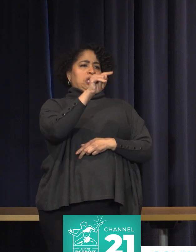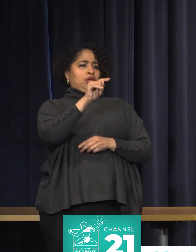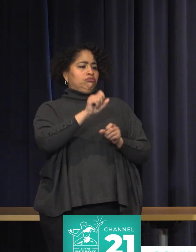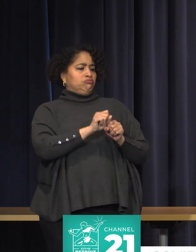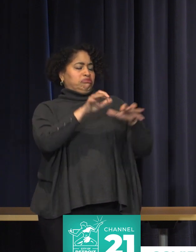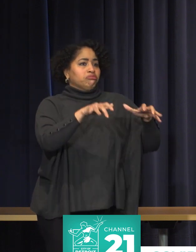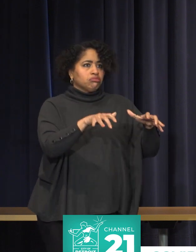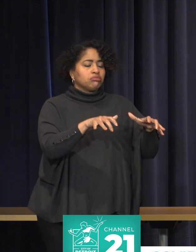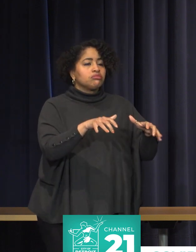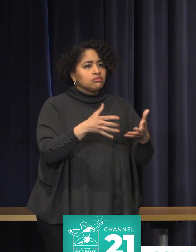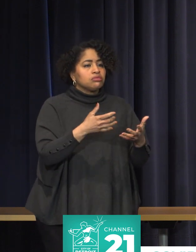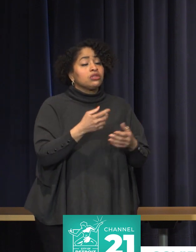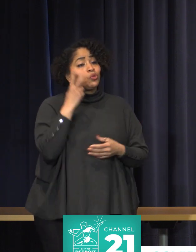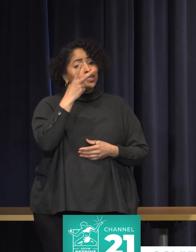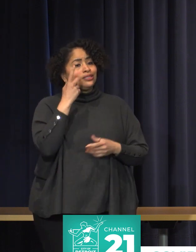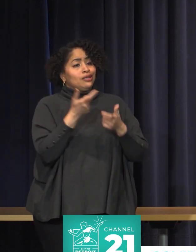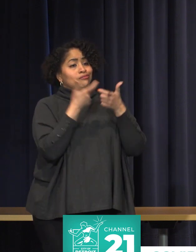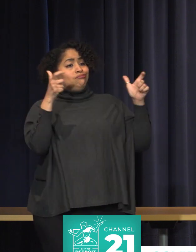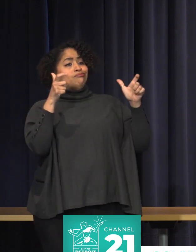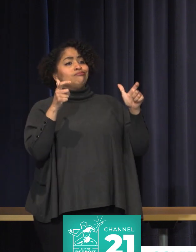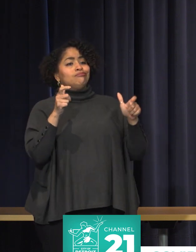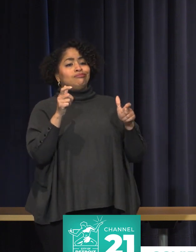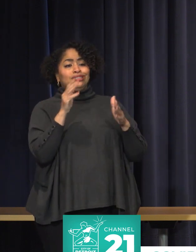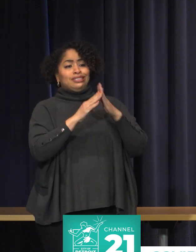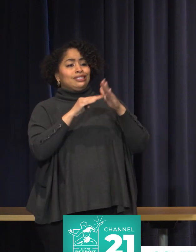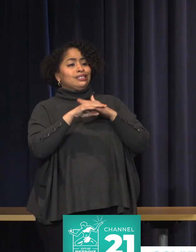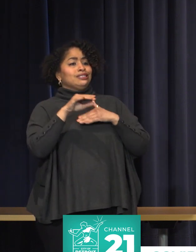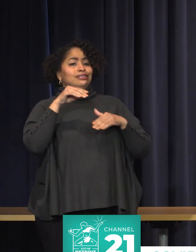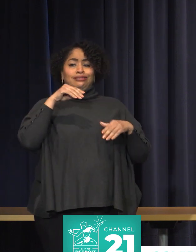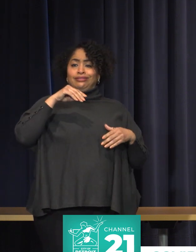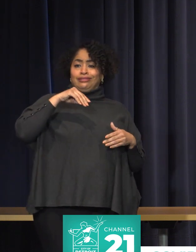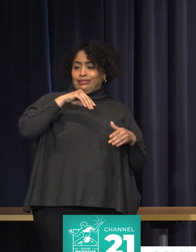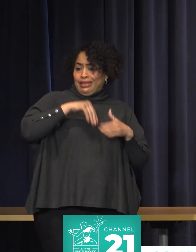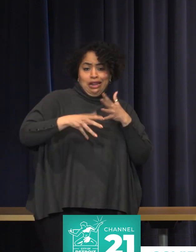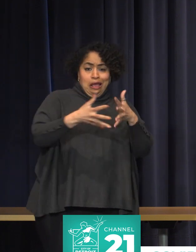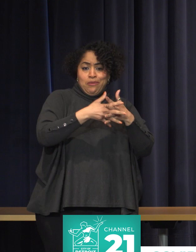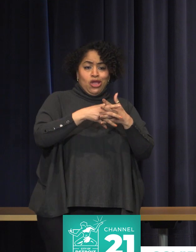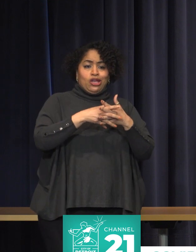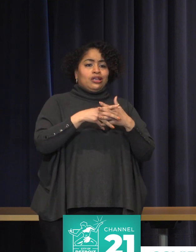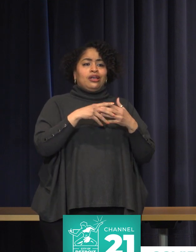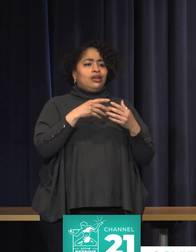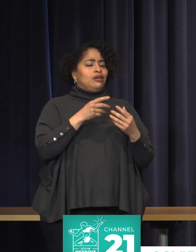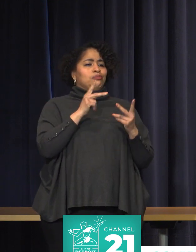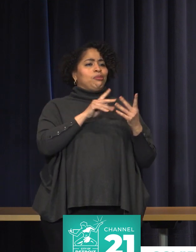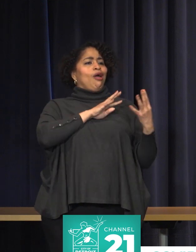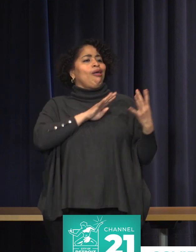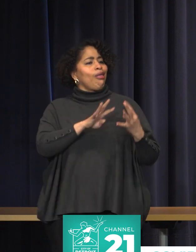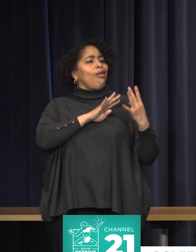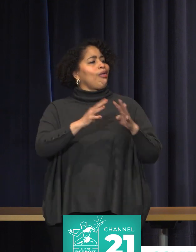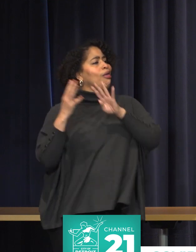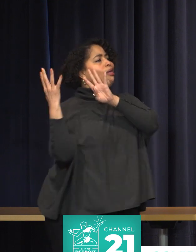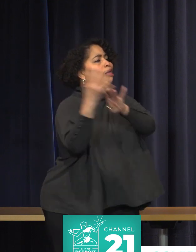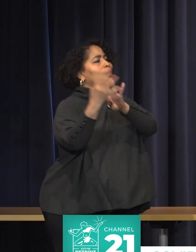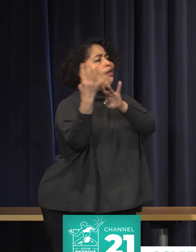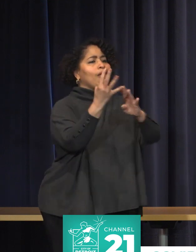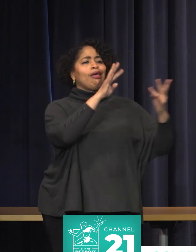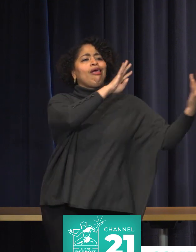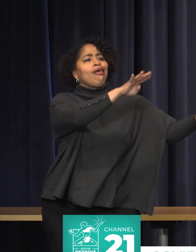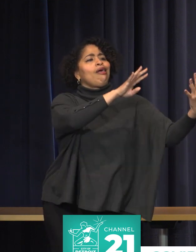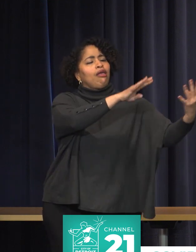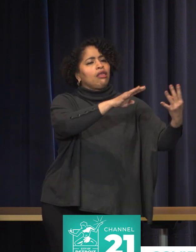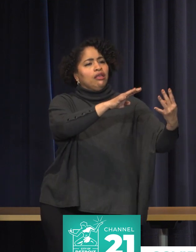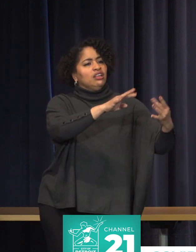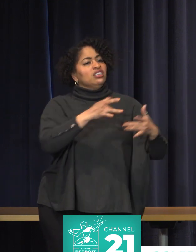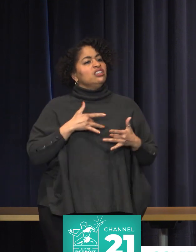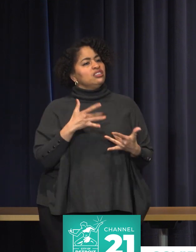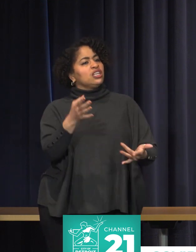Major cities in America that are destinations that lots of people come into are likely to develop. And I